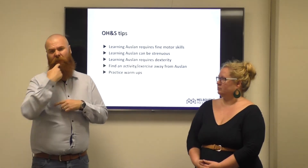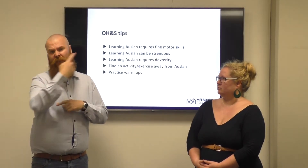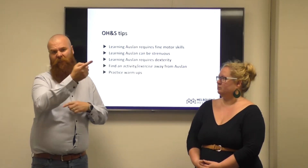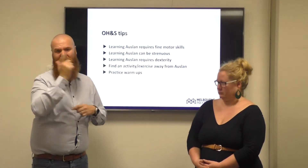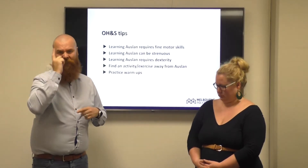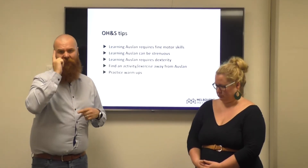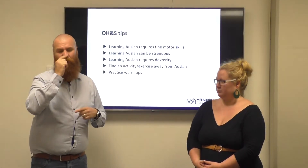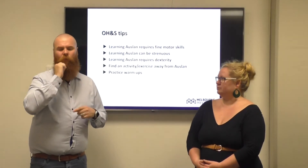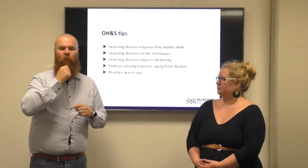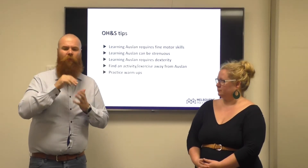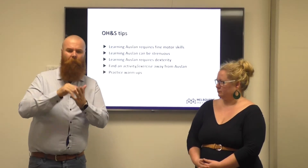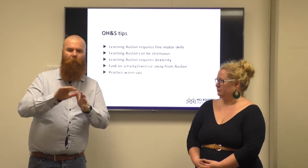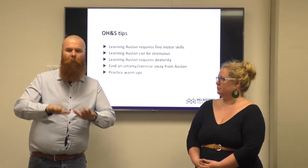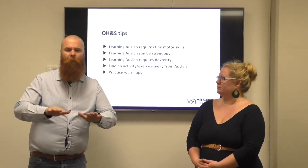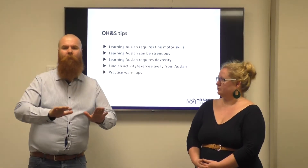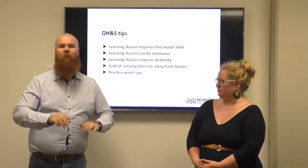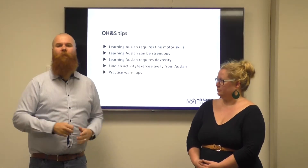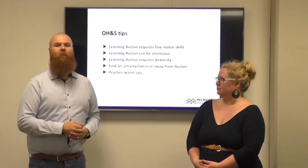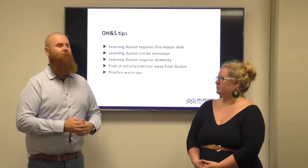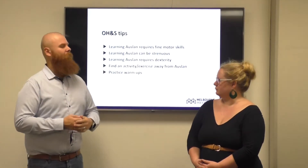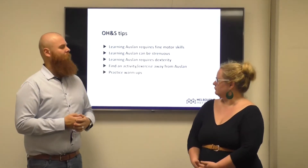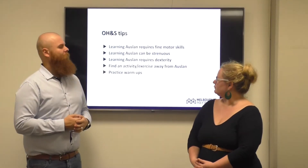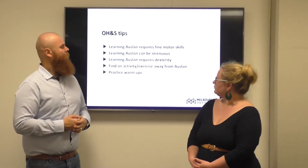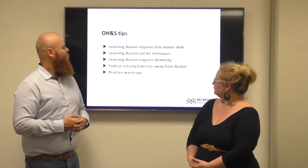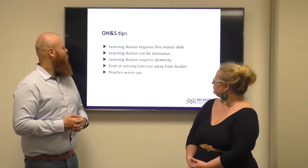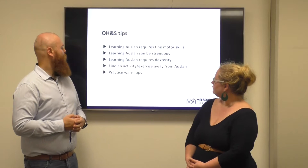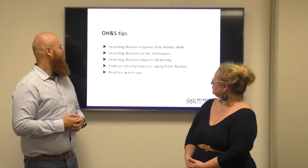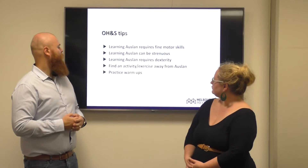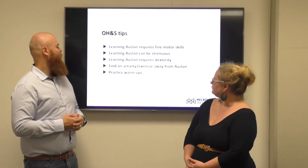will support that. And please tell your teacher as well.